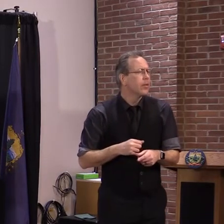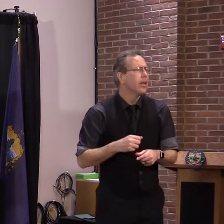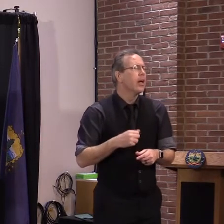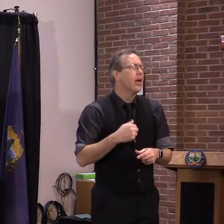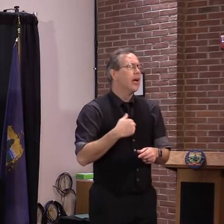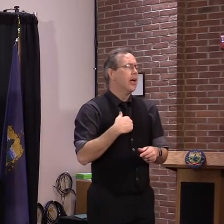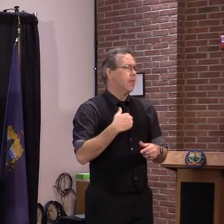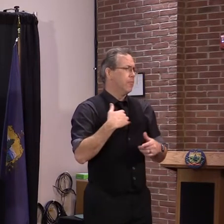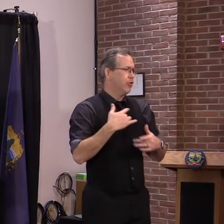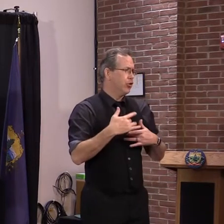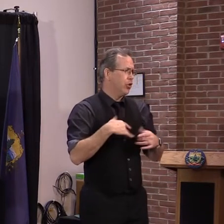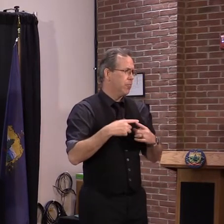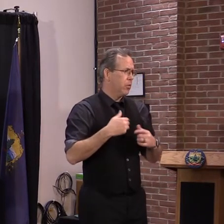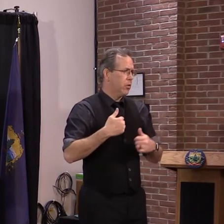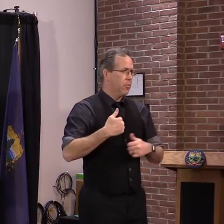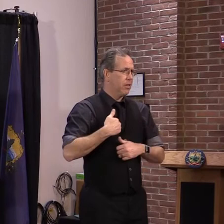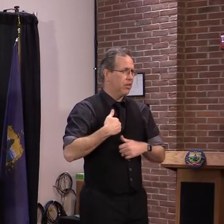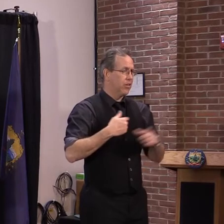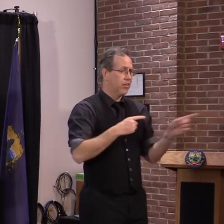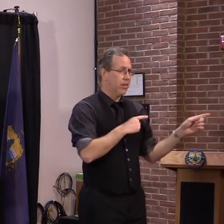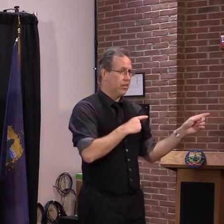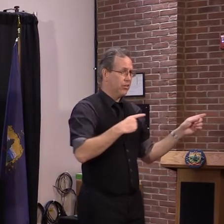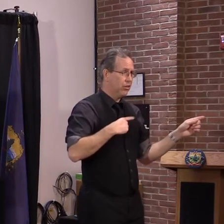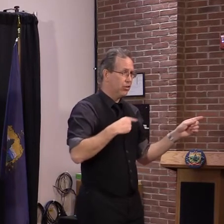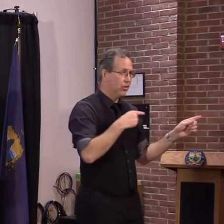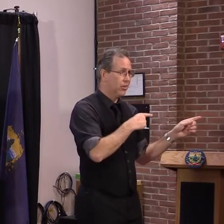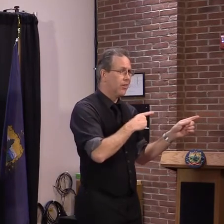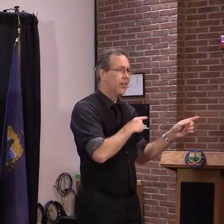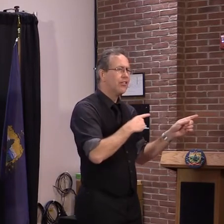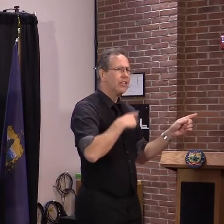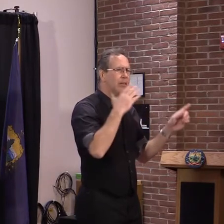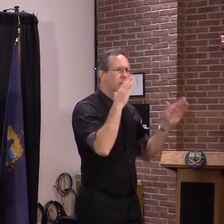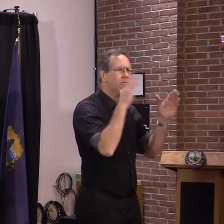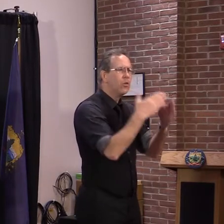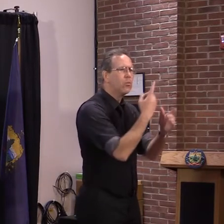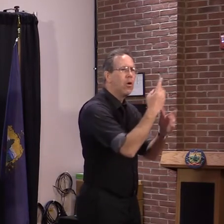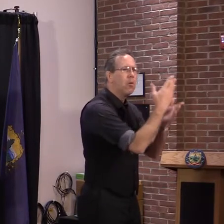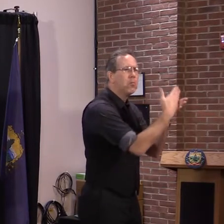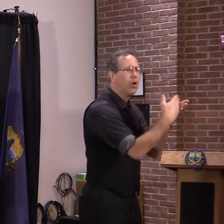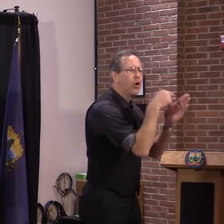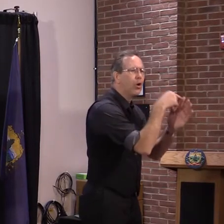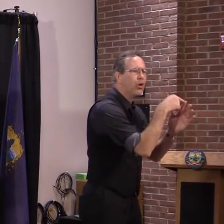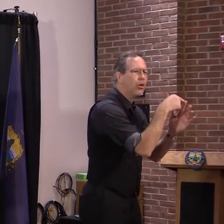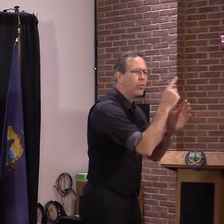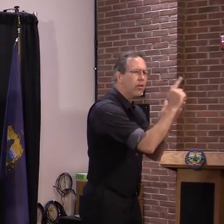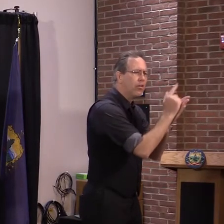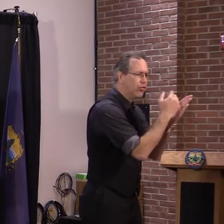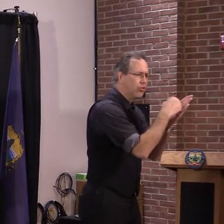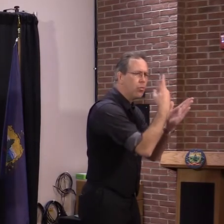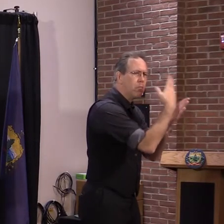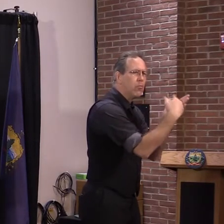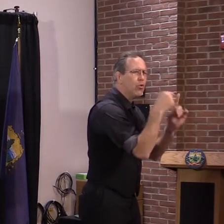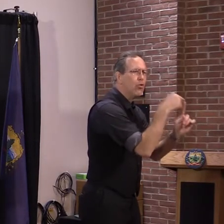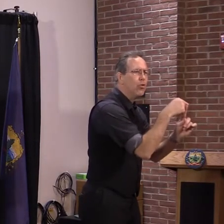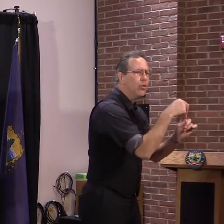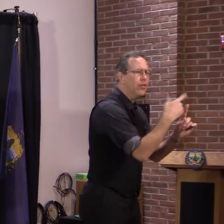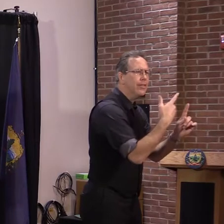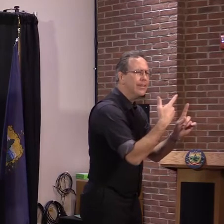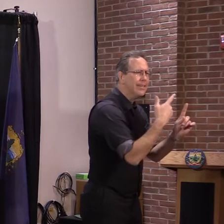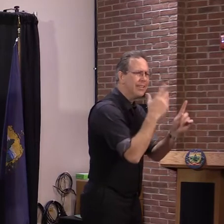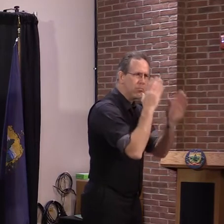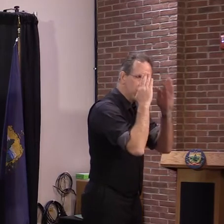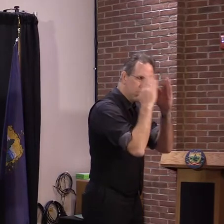in terms of the legislature. They did focus on one piece of legislation, as was mentioned, targeted